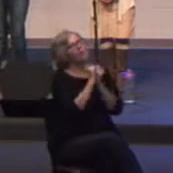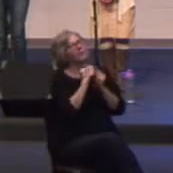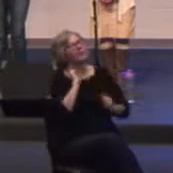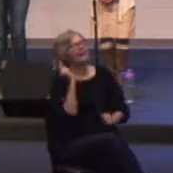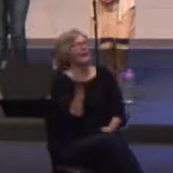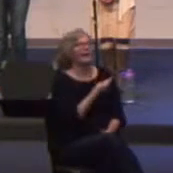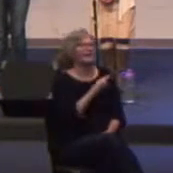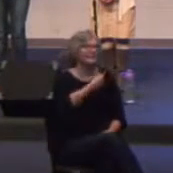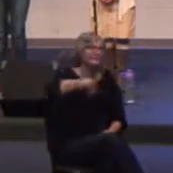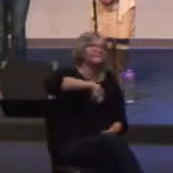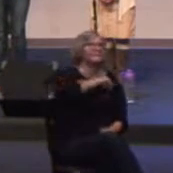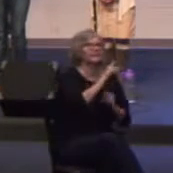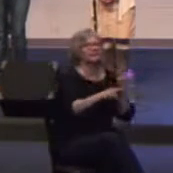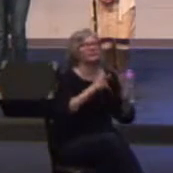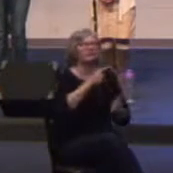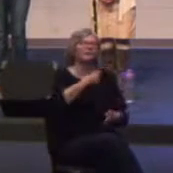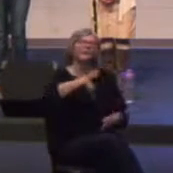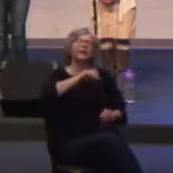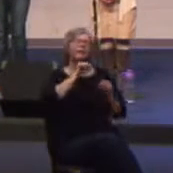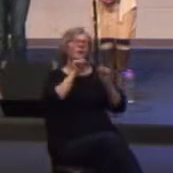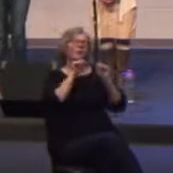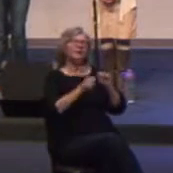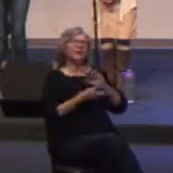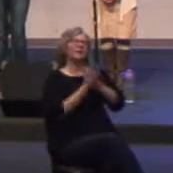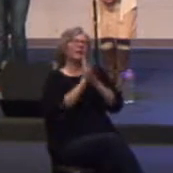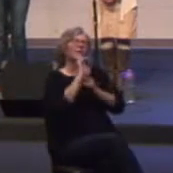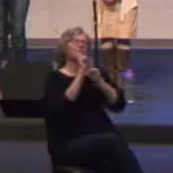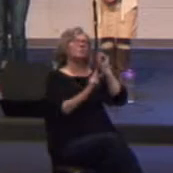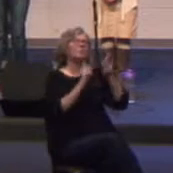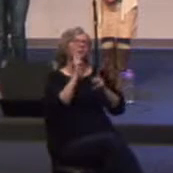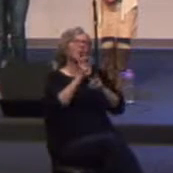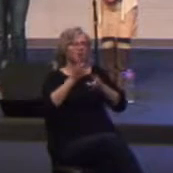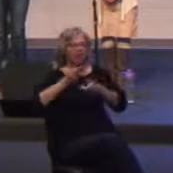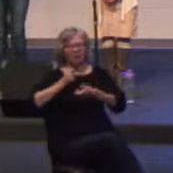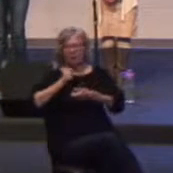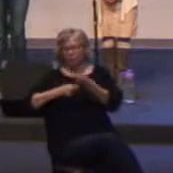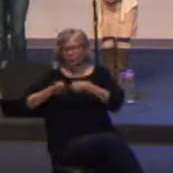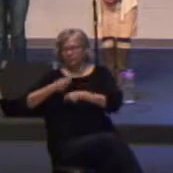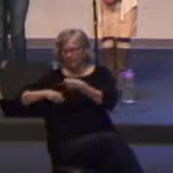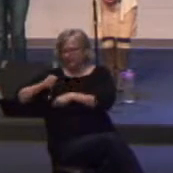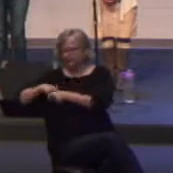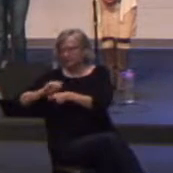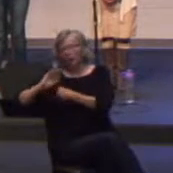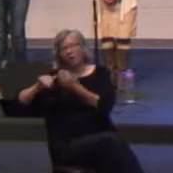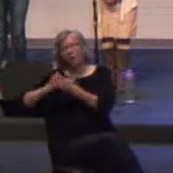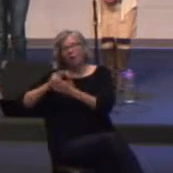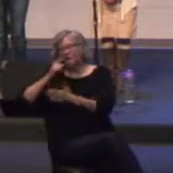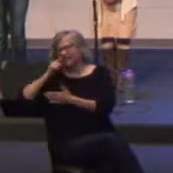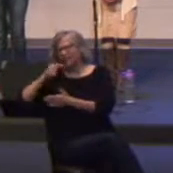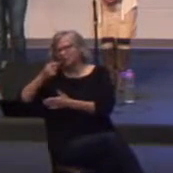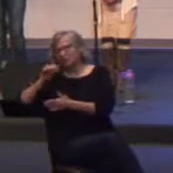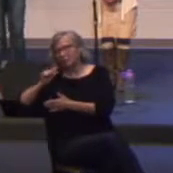people, that we might become people who replace all the false gods in our life with